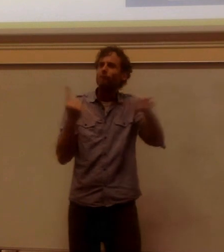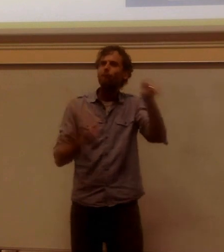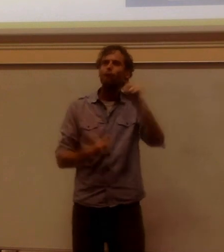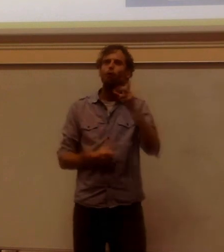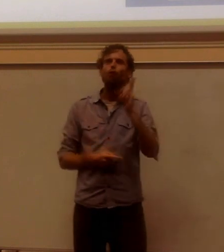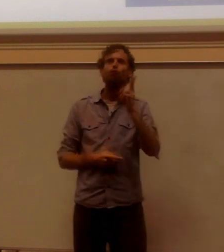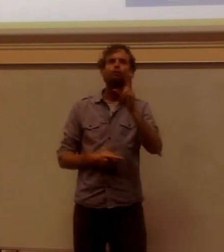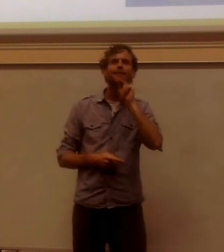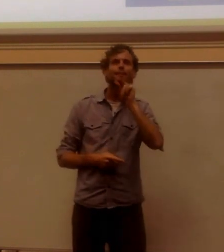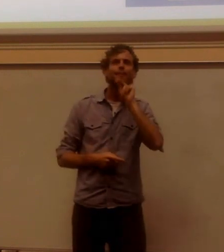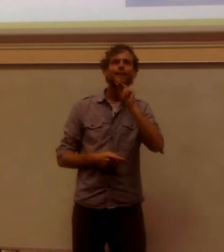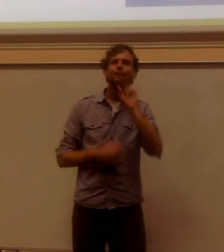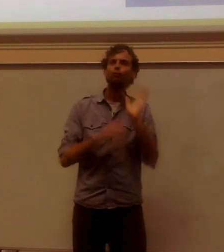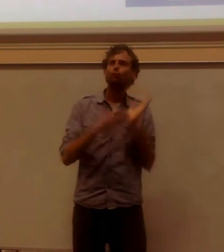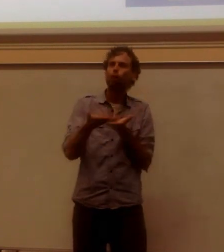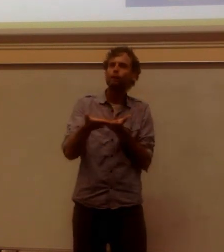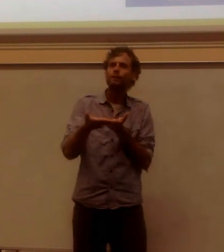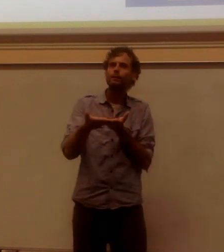The third stage of research was to